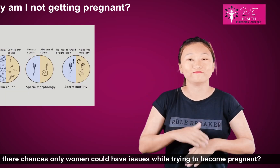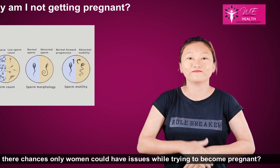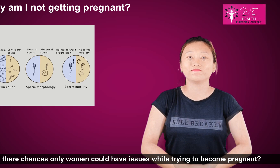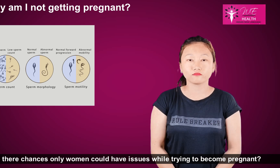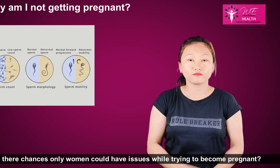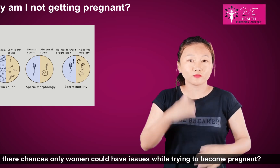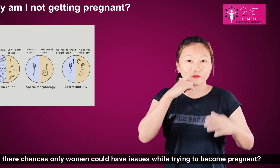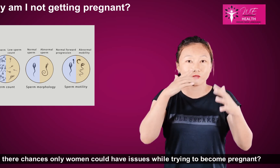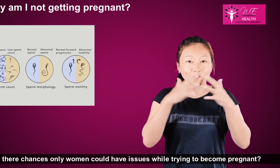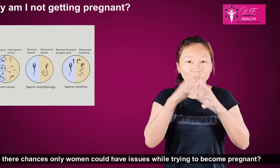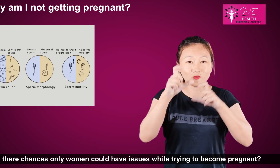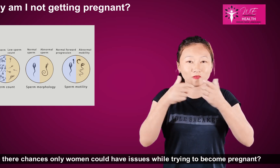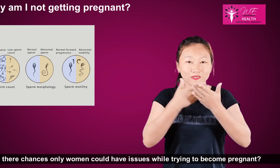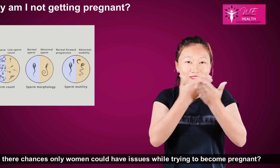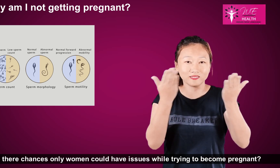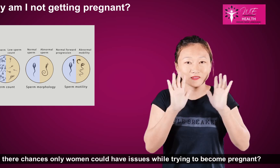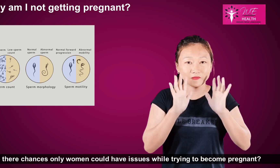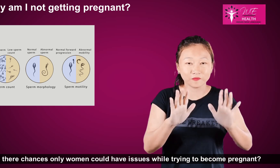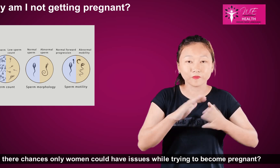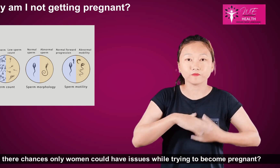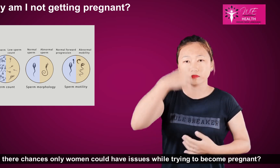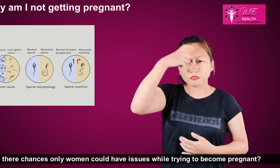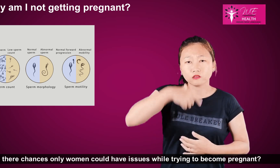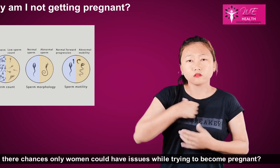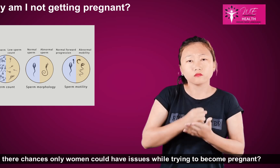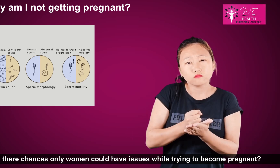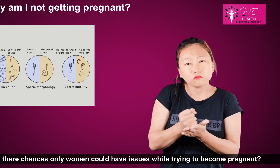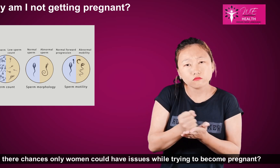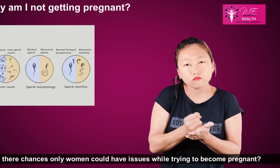Are there chances only women could have issues while trying to become pregnant?